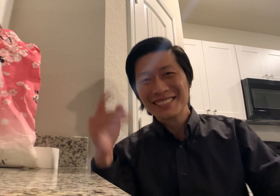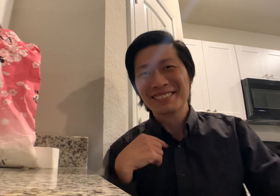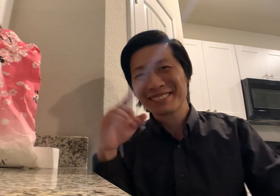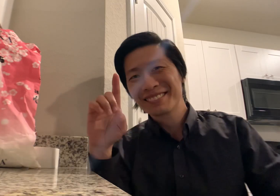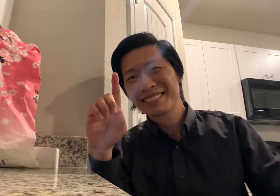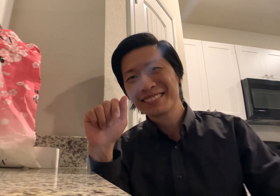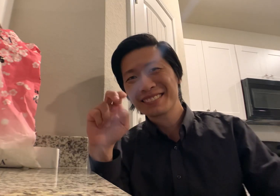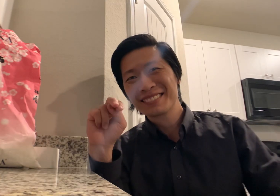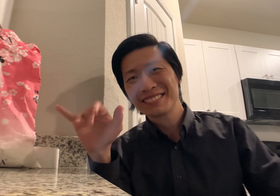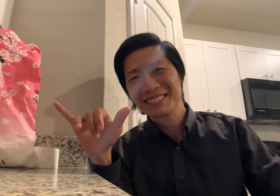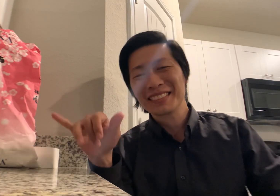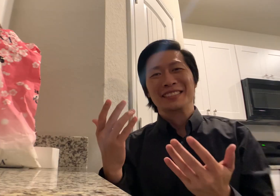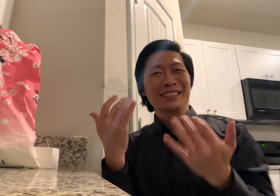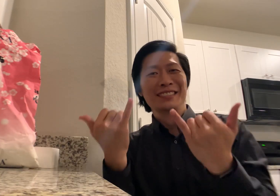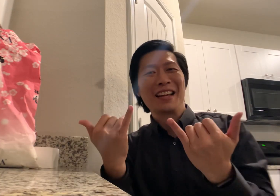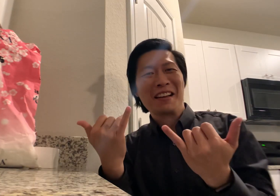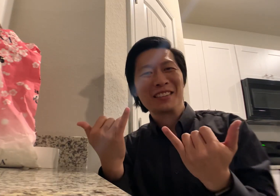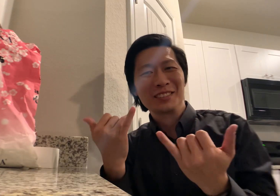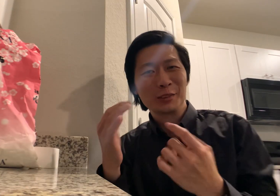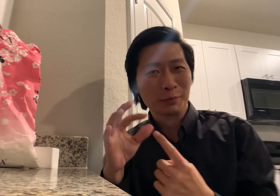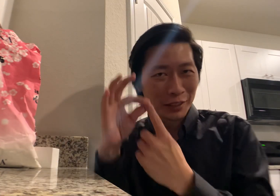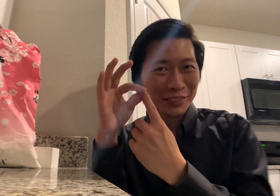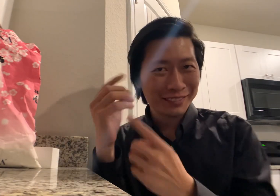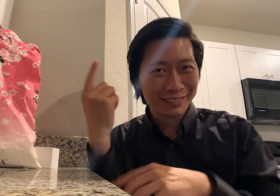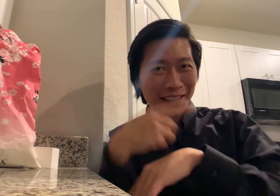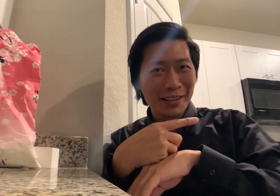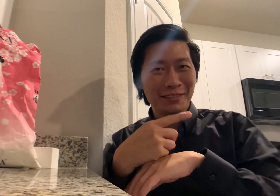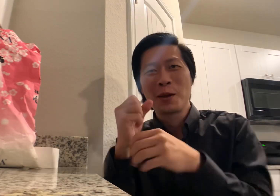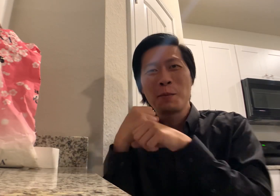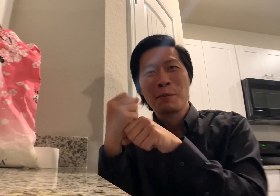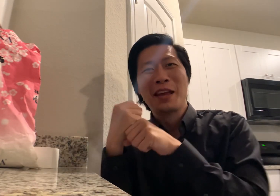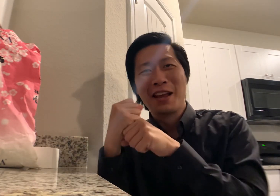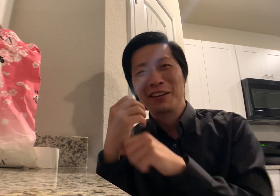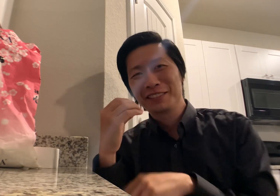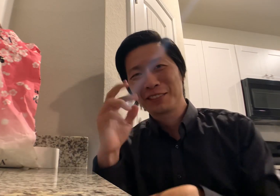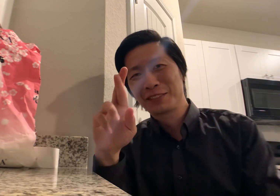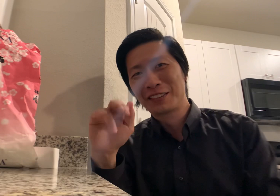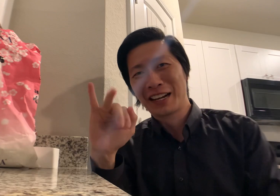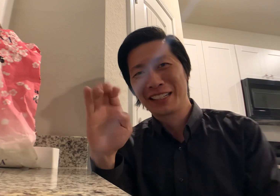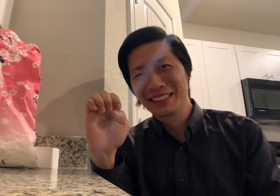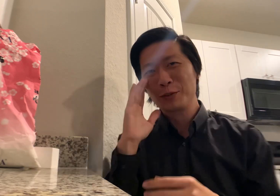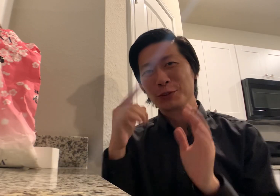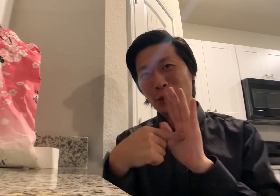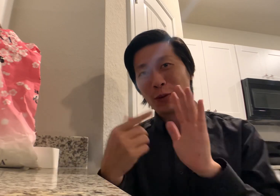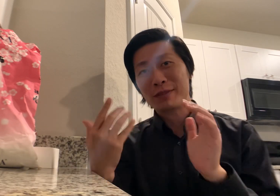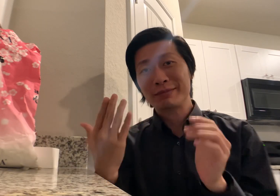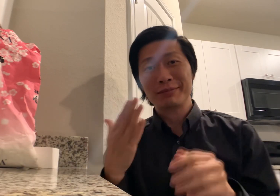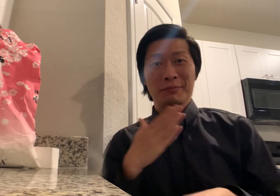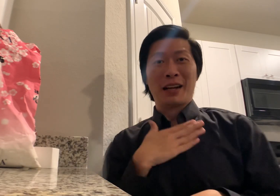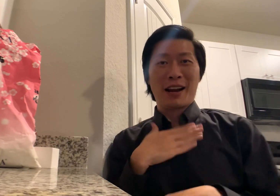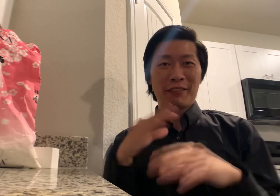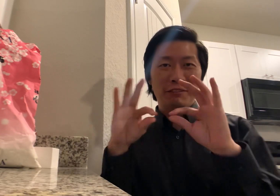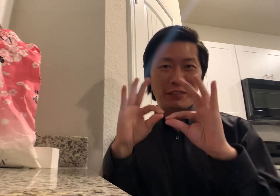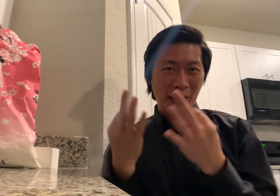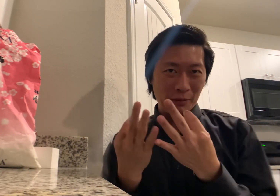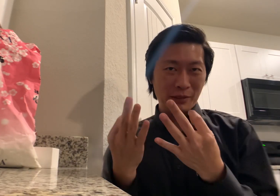Hi everybody, my name is Danny. And today is a special day where I will be making rice and show you